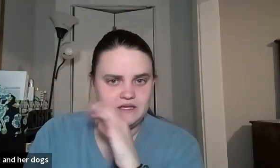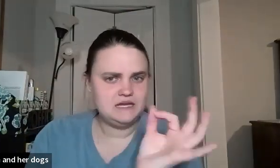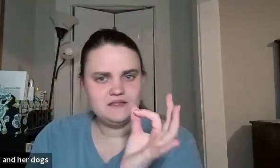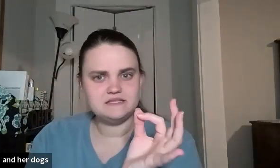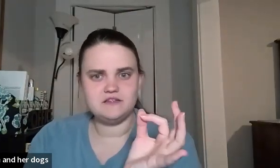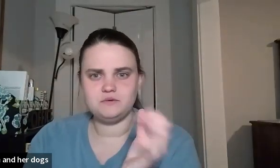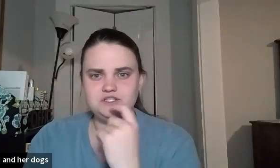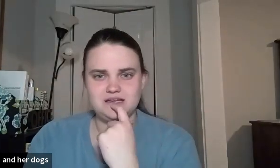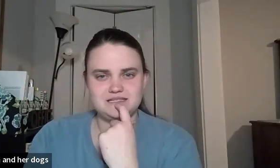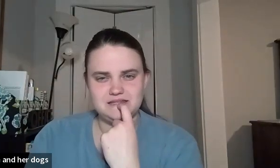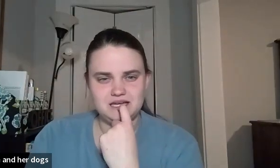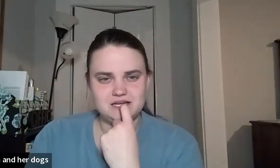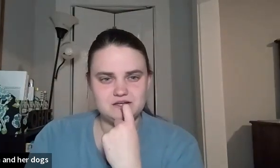Any last other ones you guys can think of?